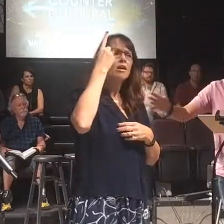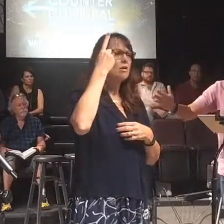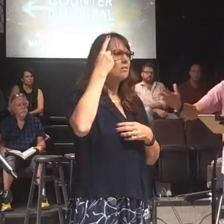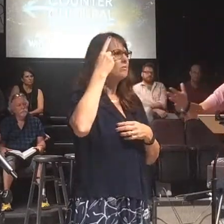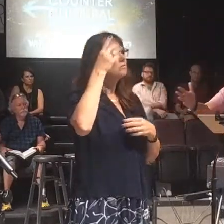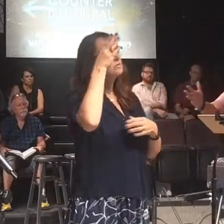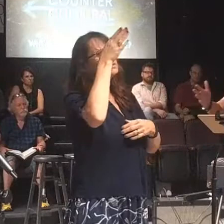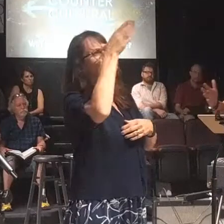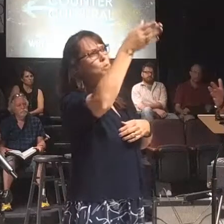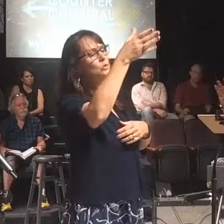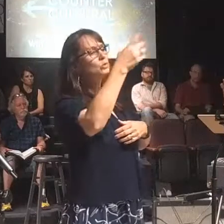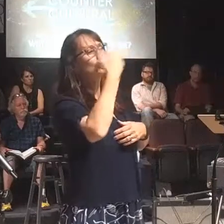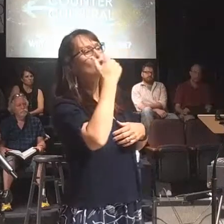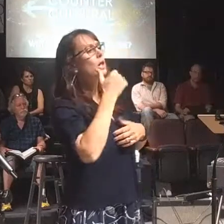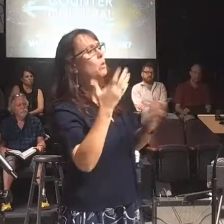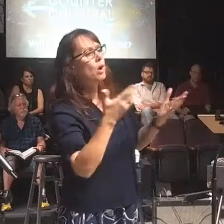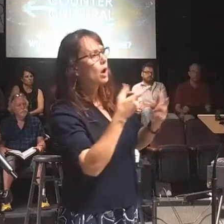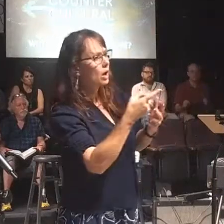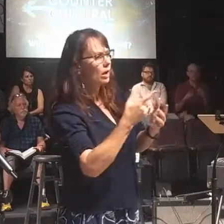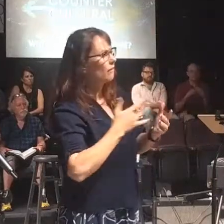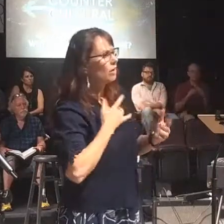for me in the future.